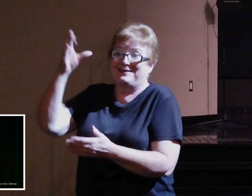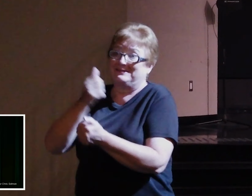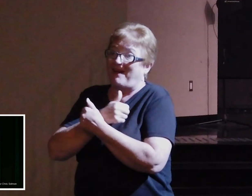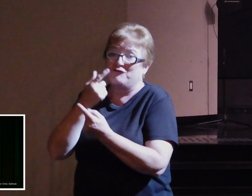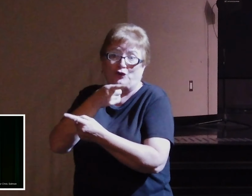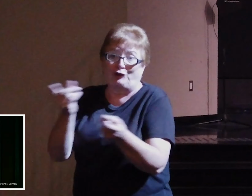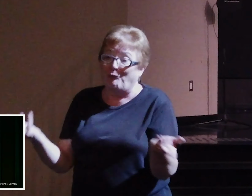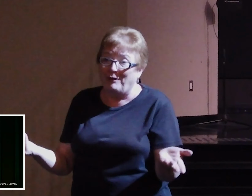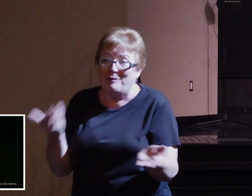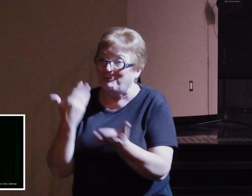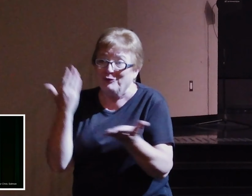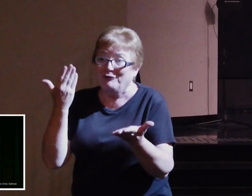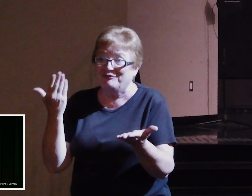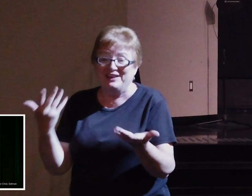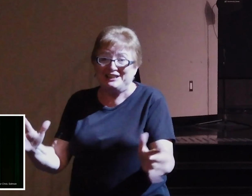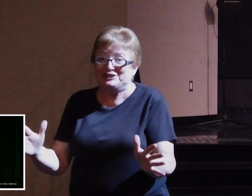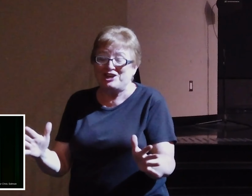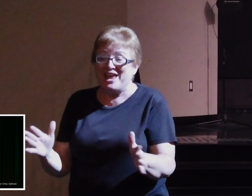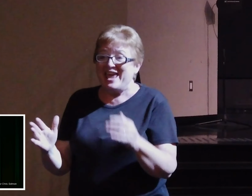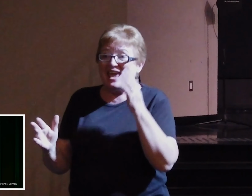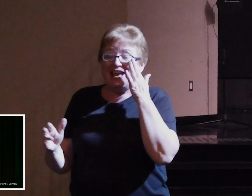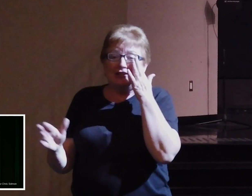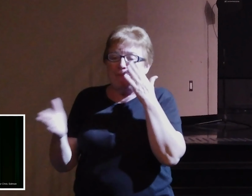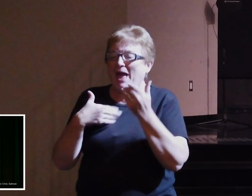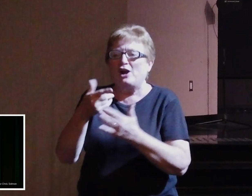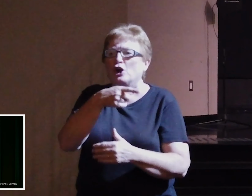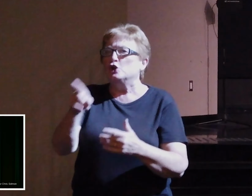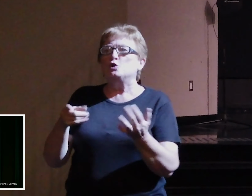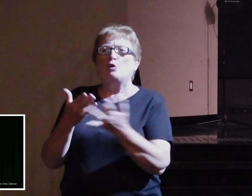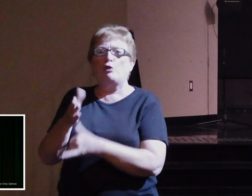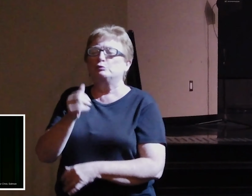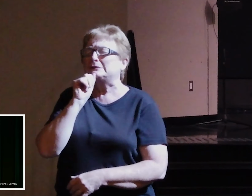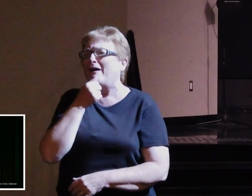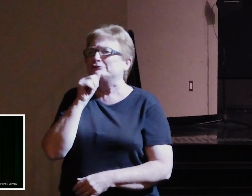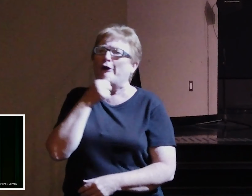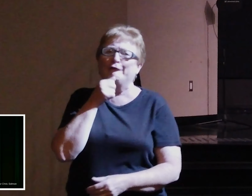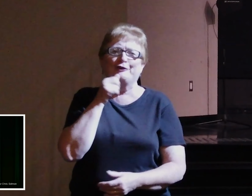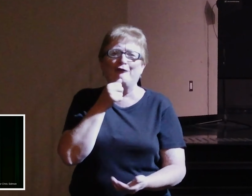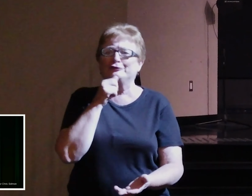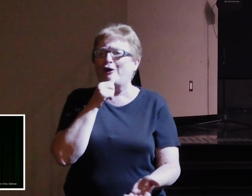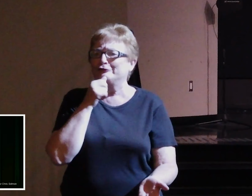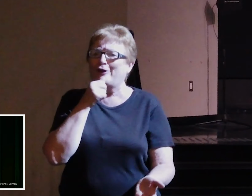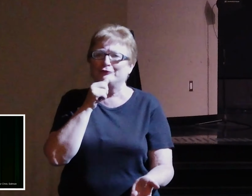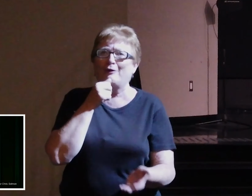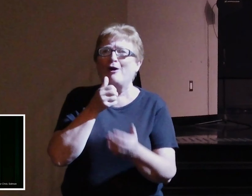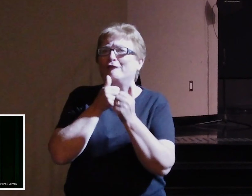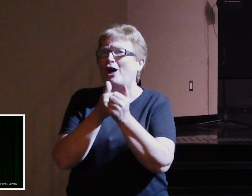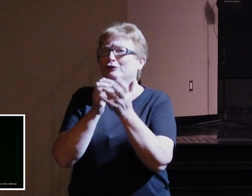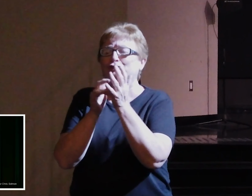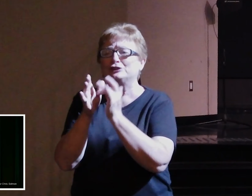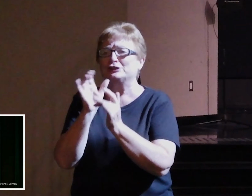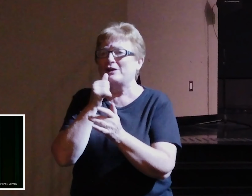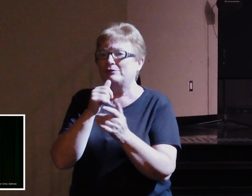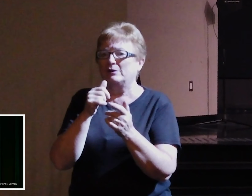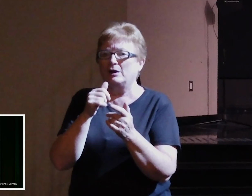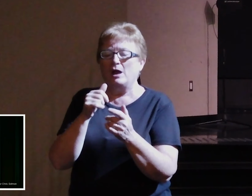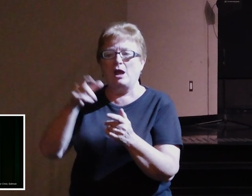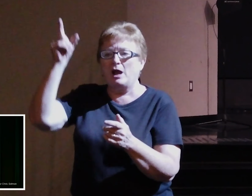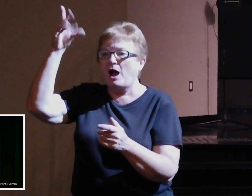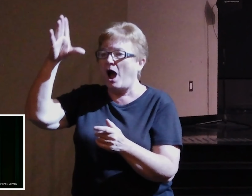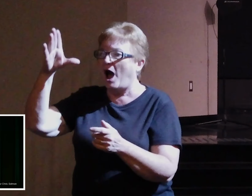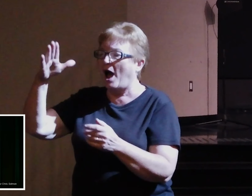the level of suffering that you engage in or suffer because of following Jesus, he absolutely loves you.